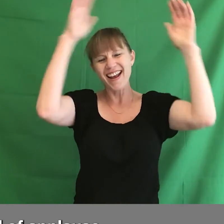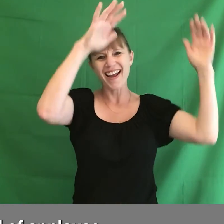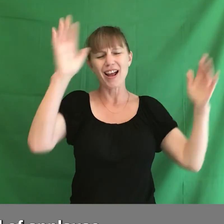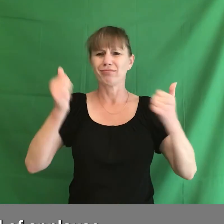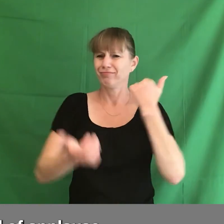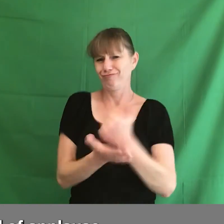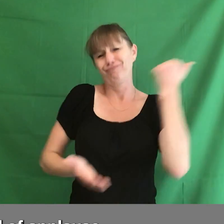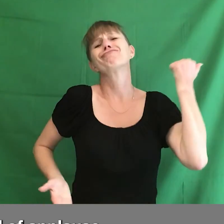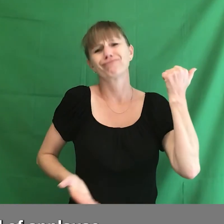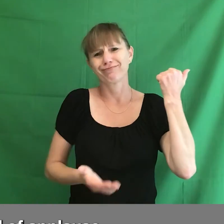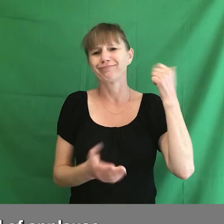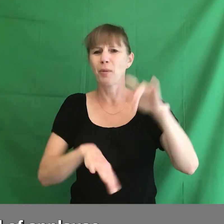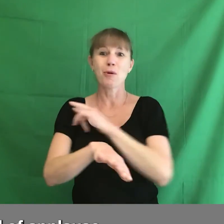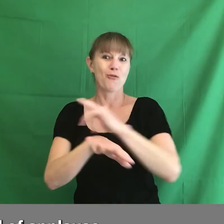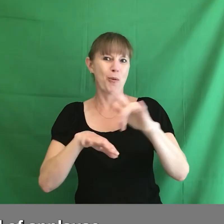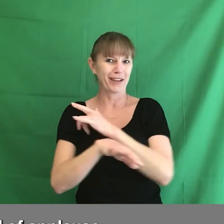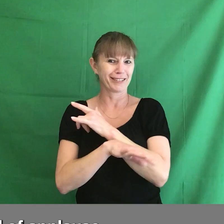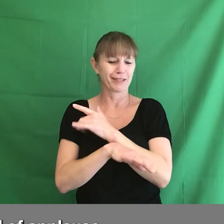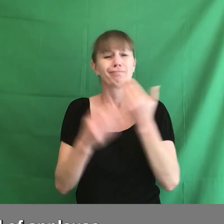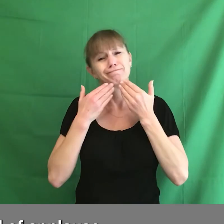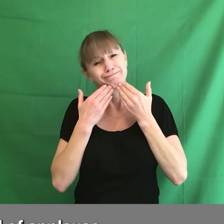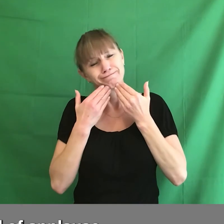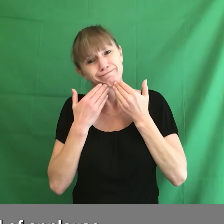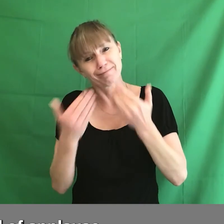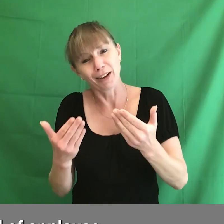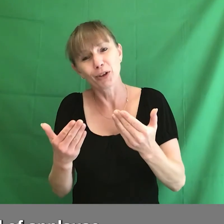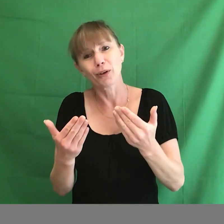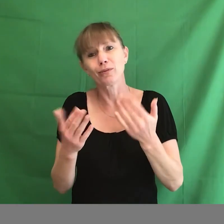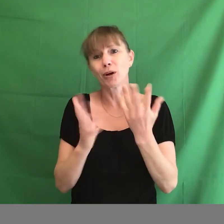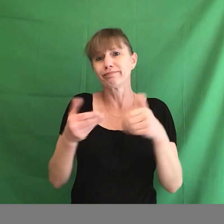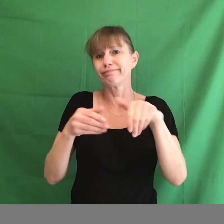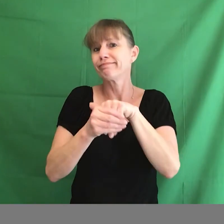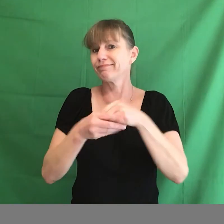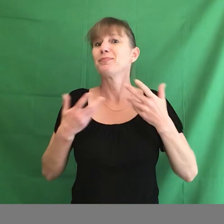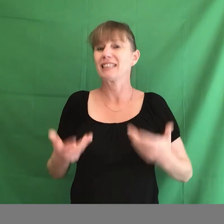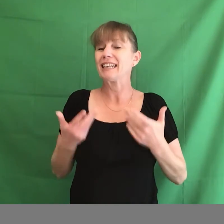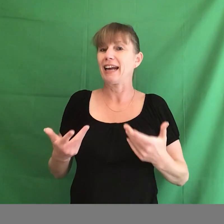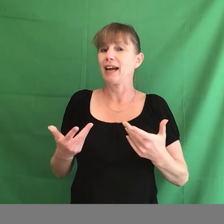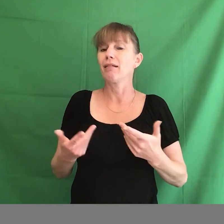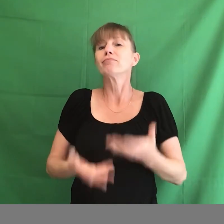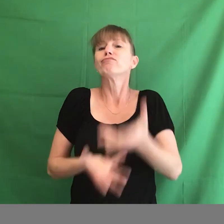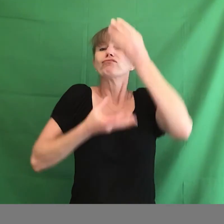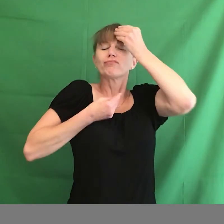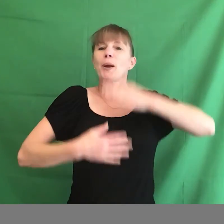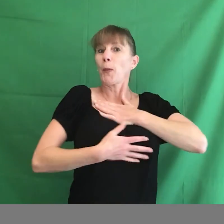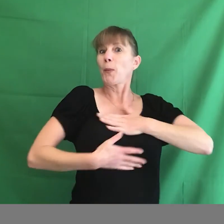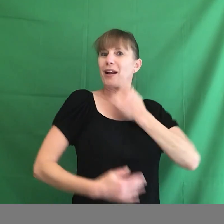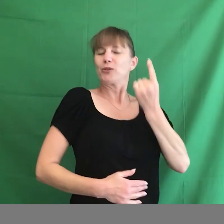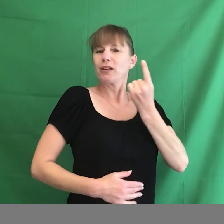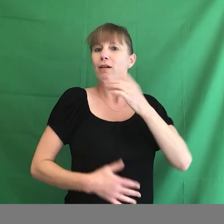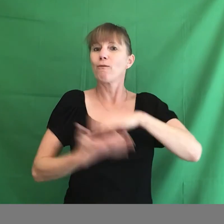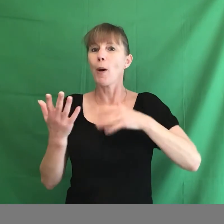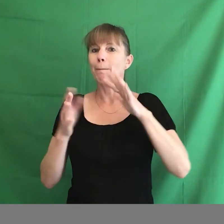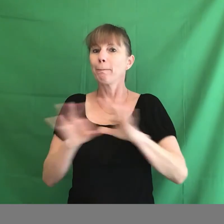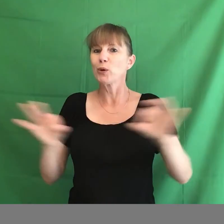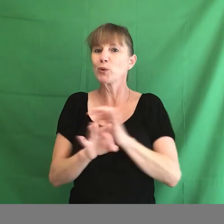Give yourselves a round of applause for a fantastic performance. Thank you very much for joining me to